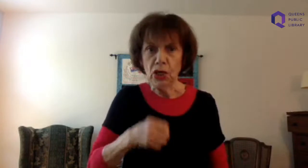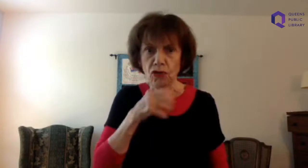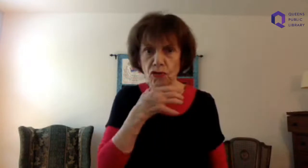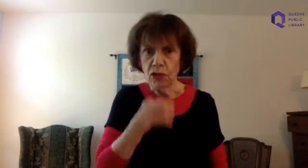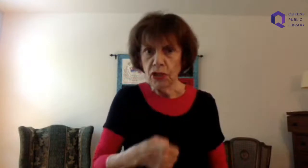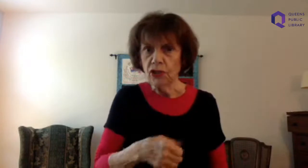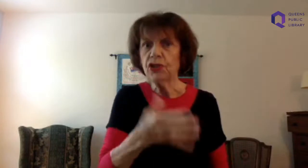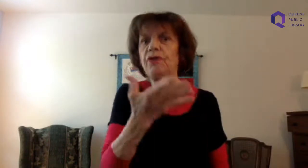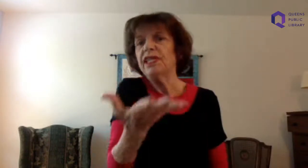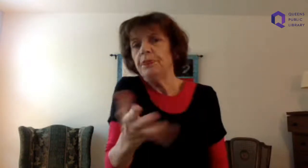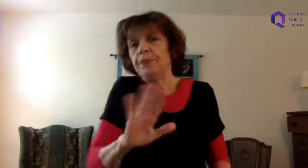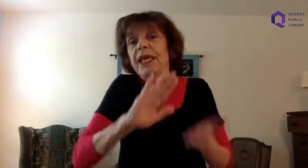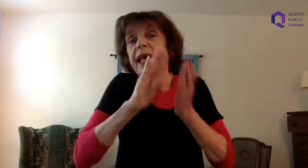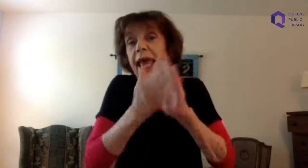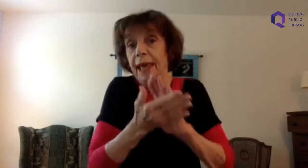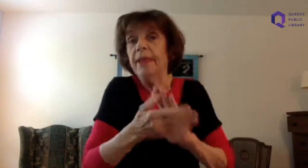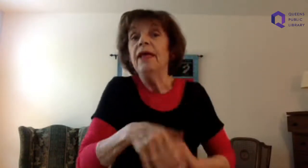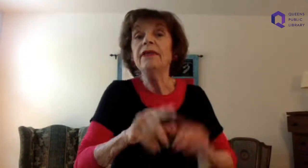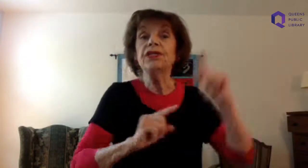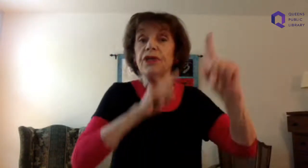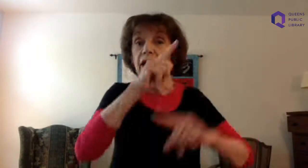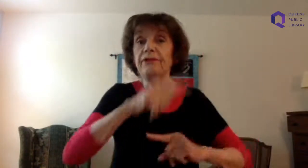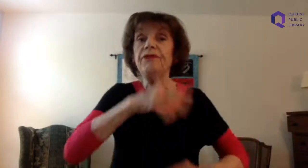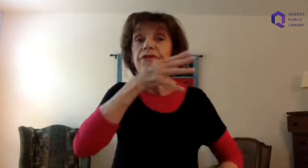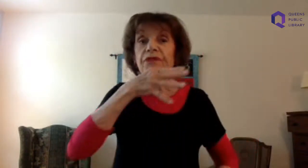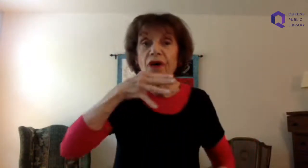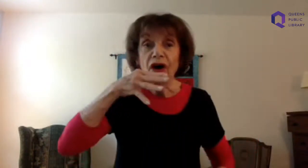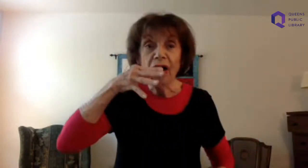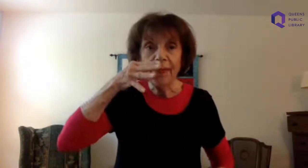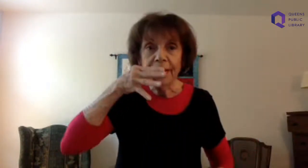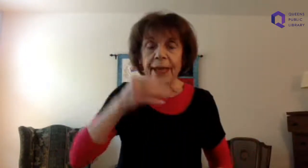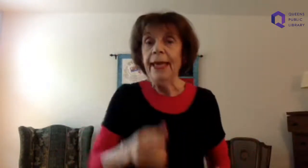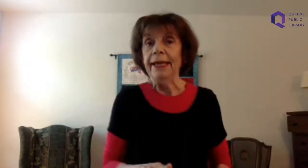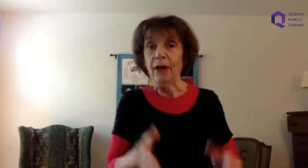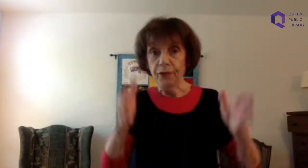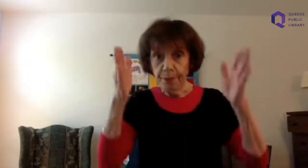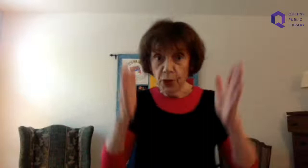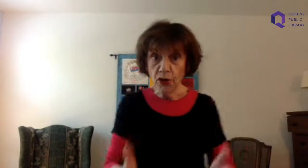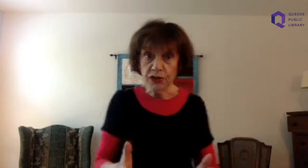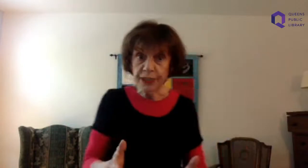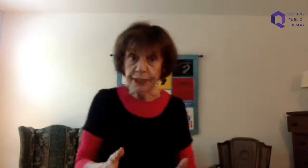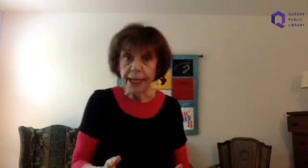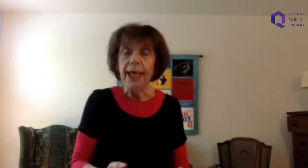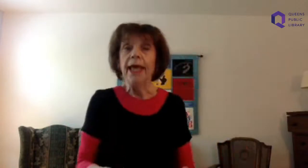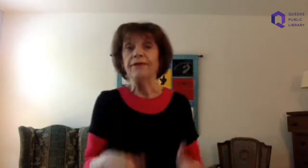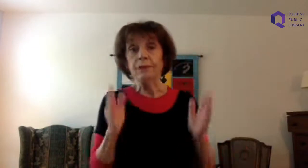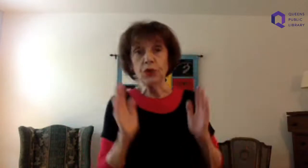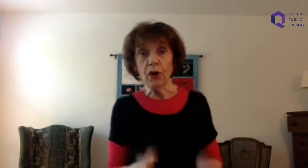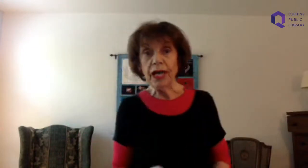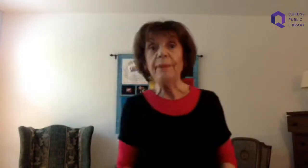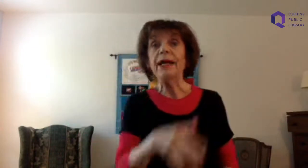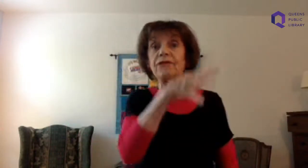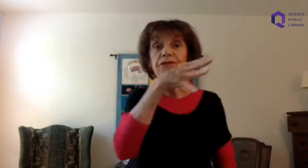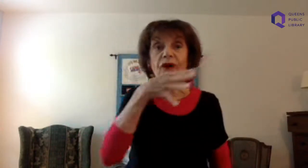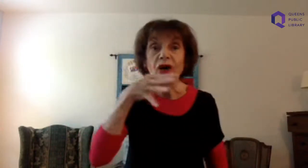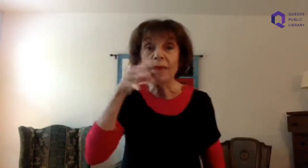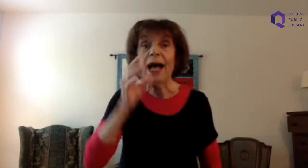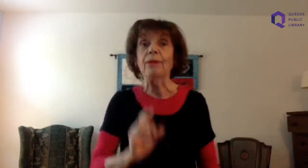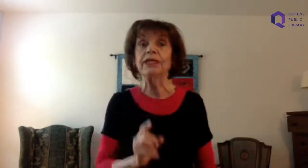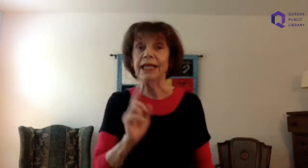beard. So this became the sign for farm. Now, for person, if I'm talking about a farm, I will